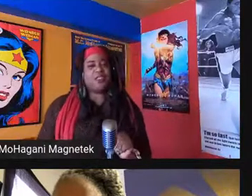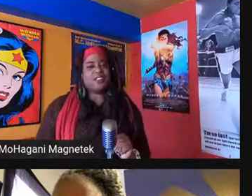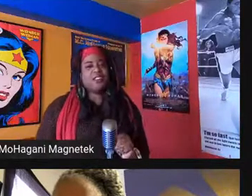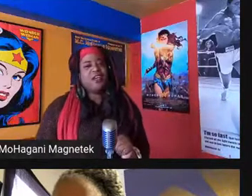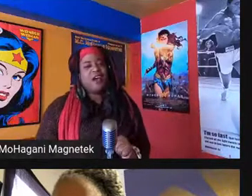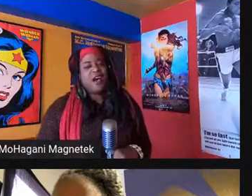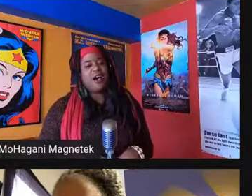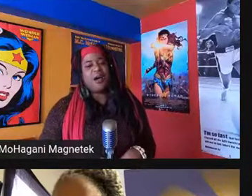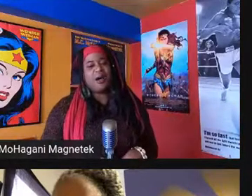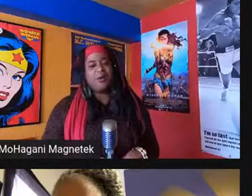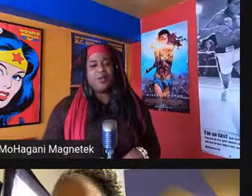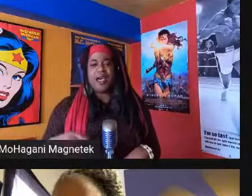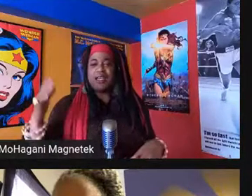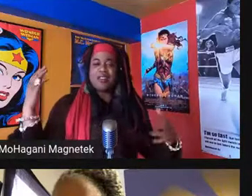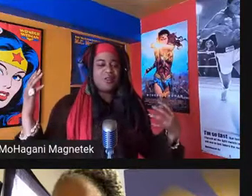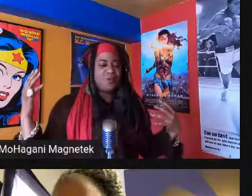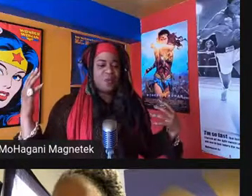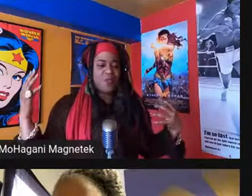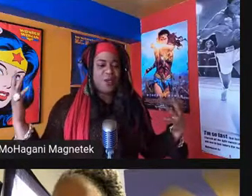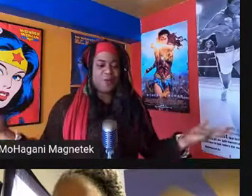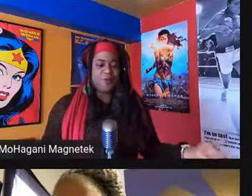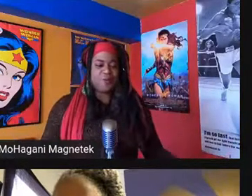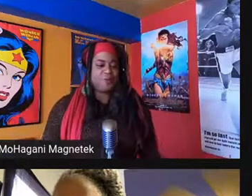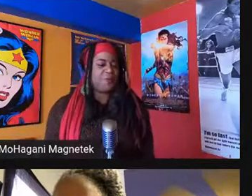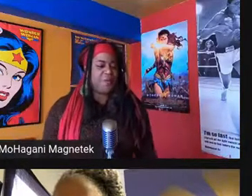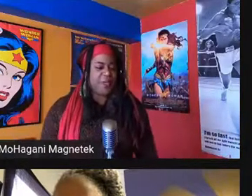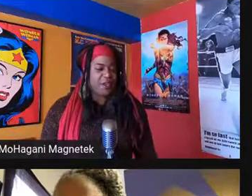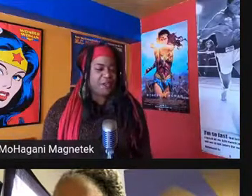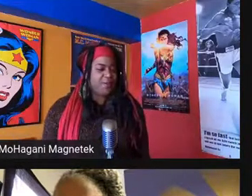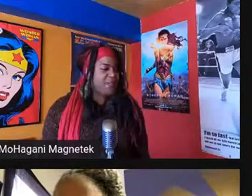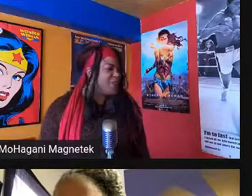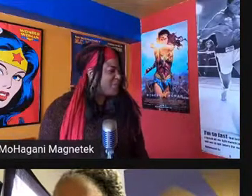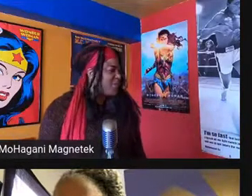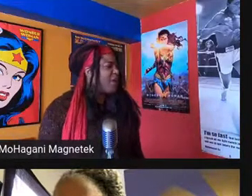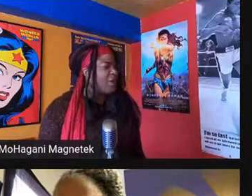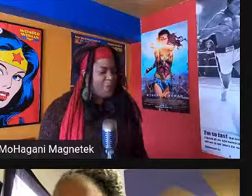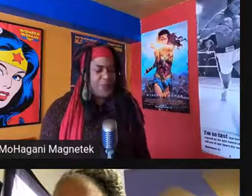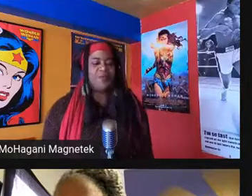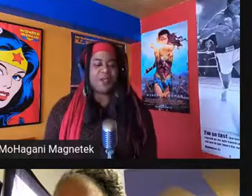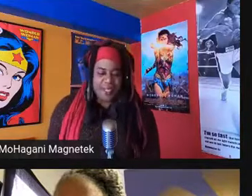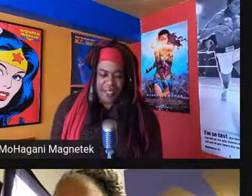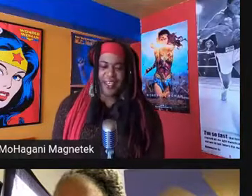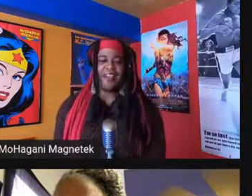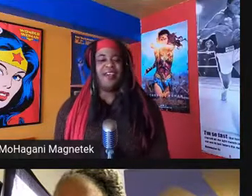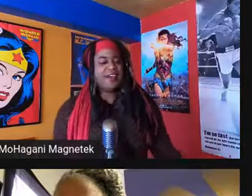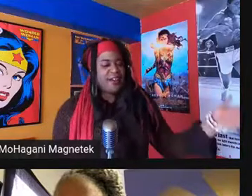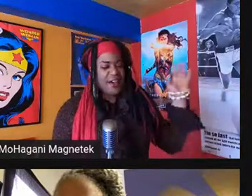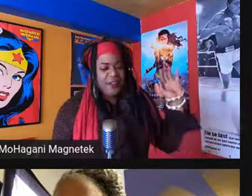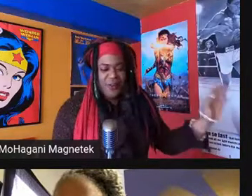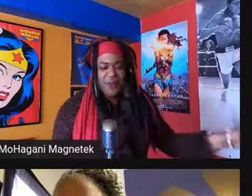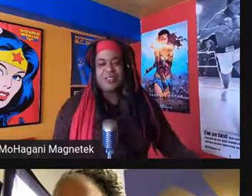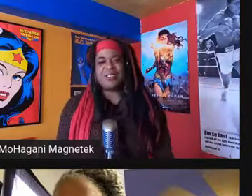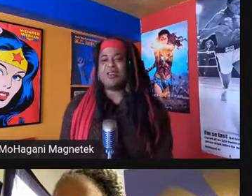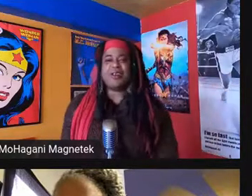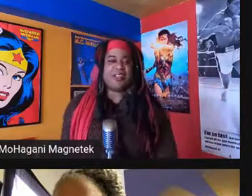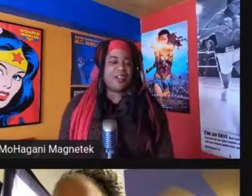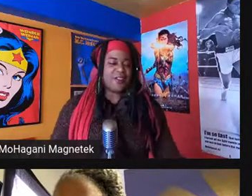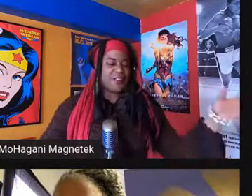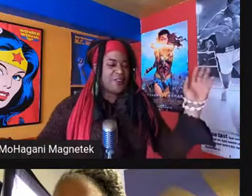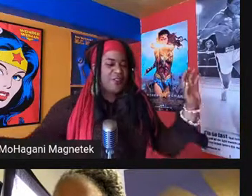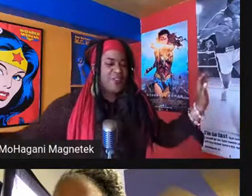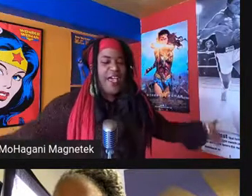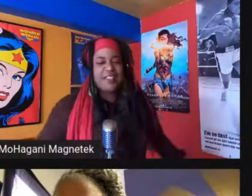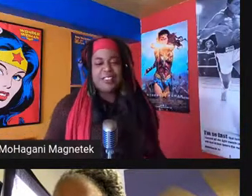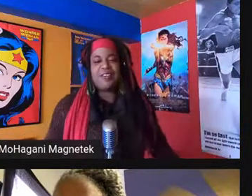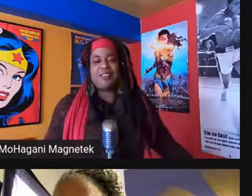with us. And this, you know, premiere, I mean, it's a great opening weekend. First showing,